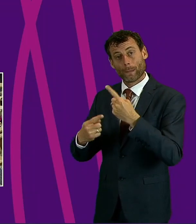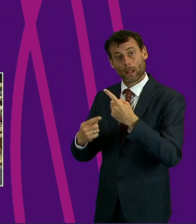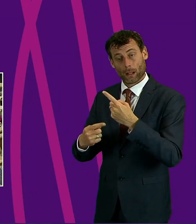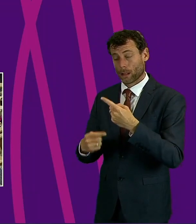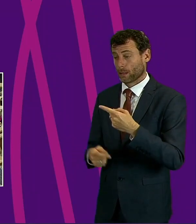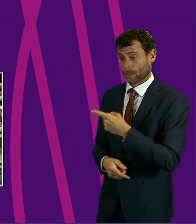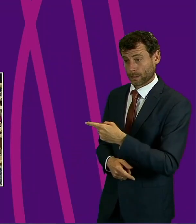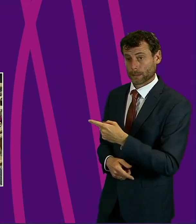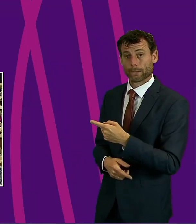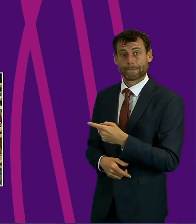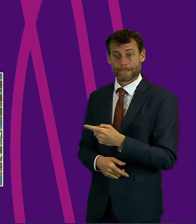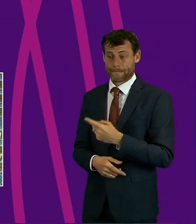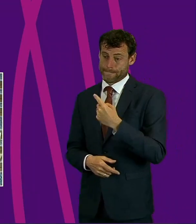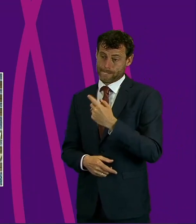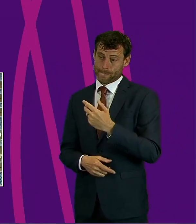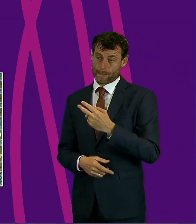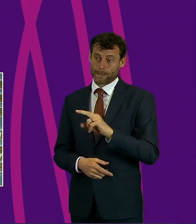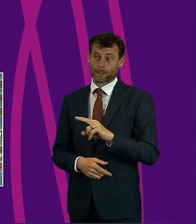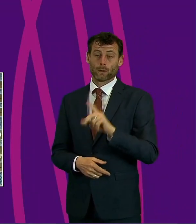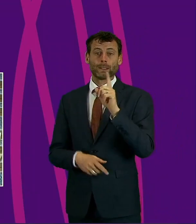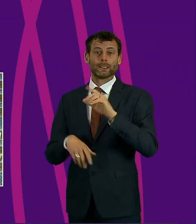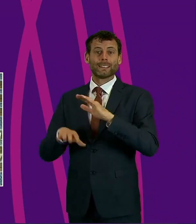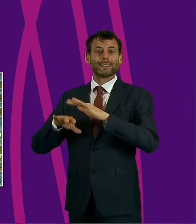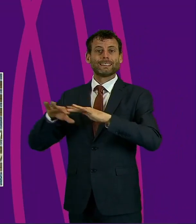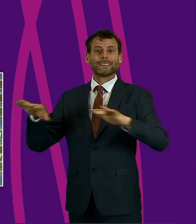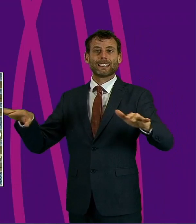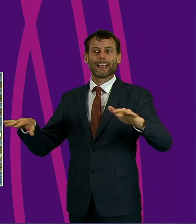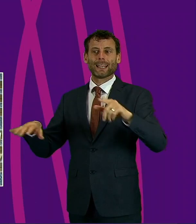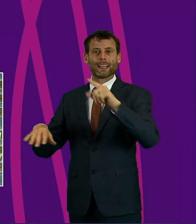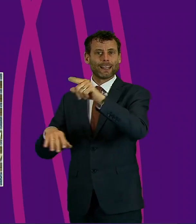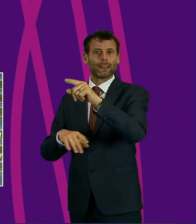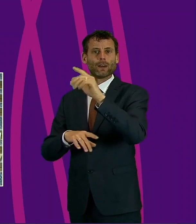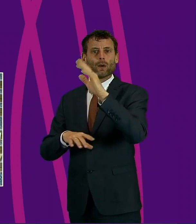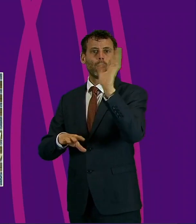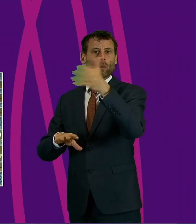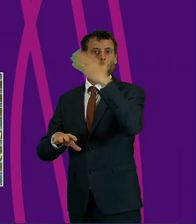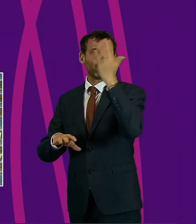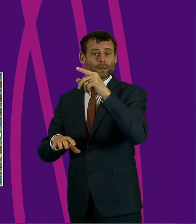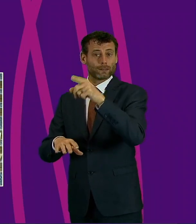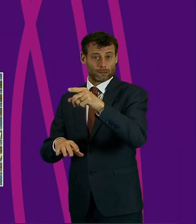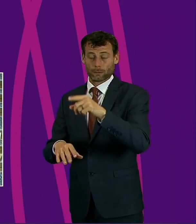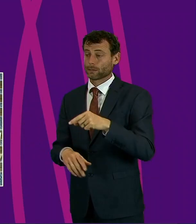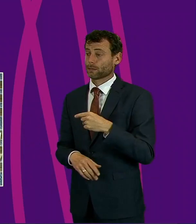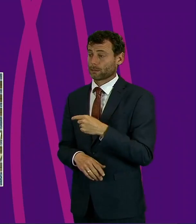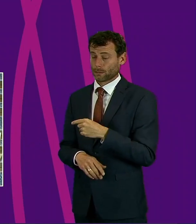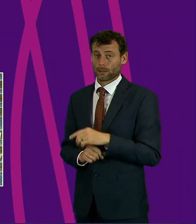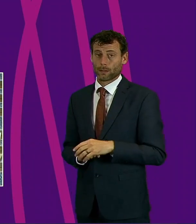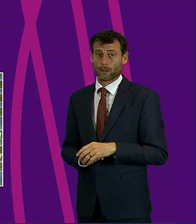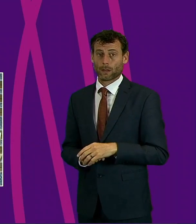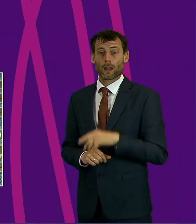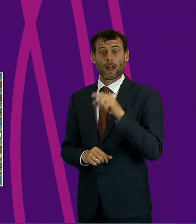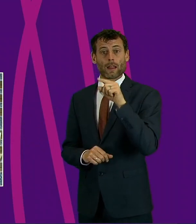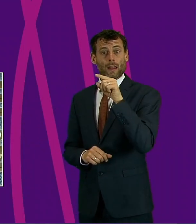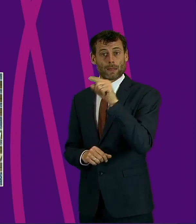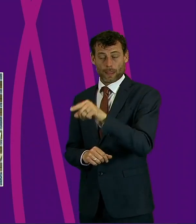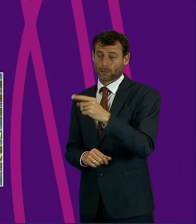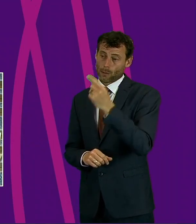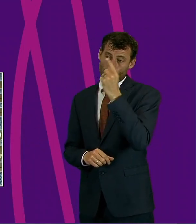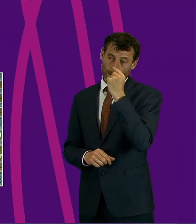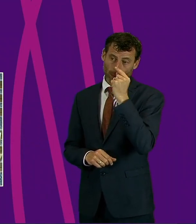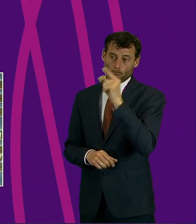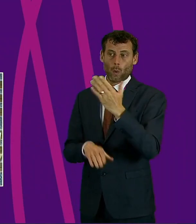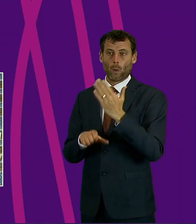that work for the Seagreen offshore wind farm will become the latest tranche of offshore wind farm work to go abroad,